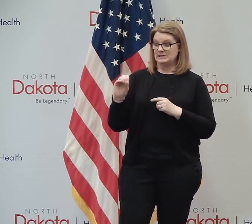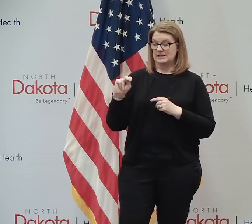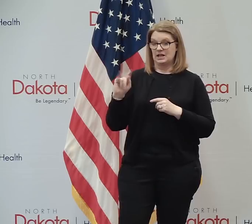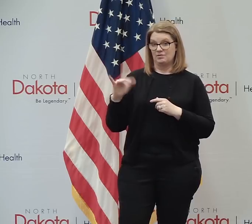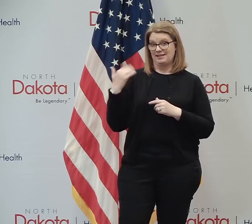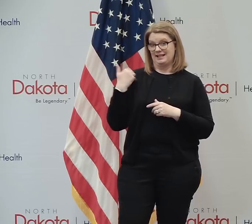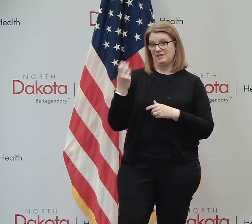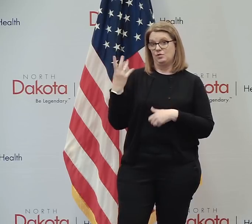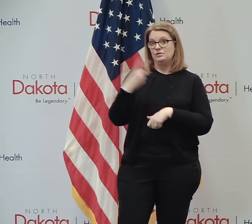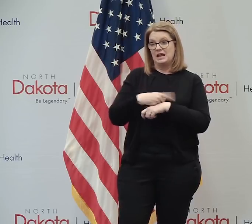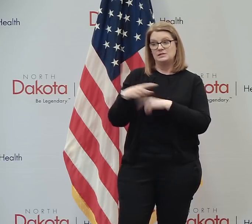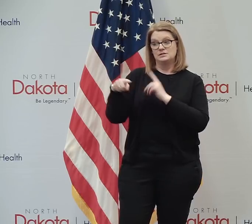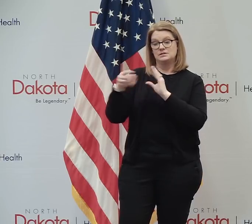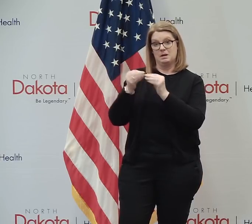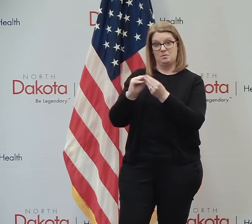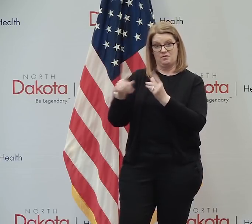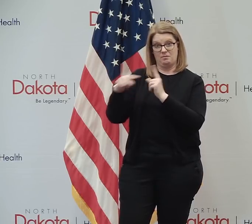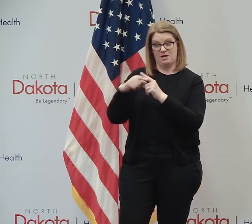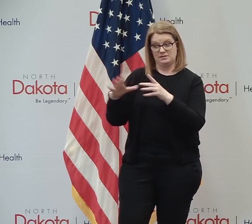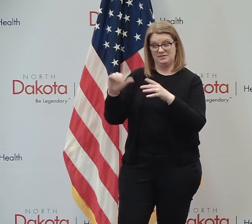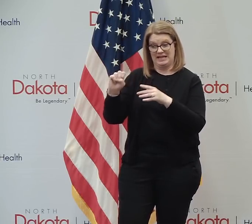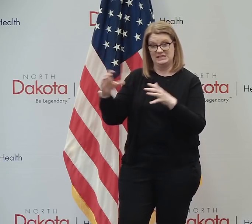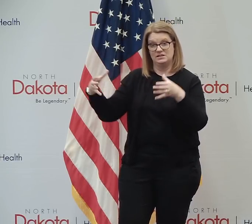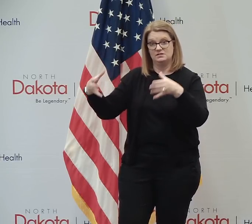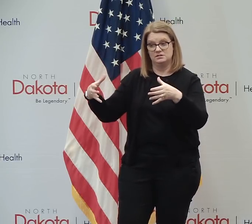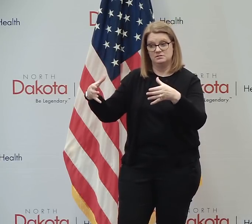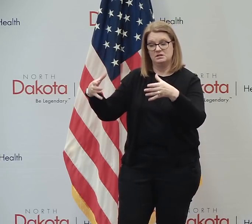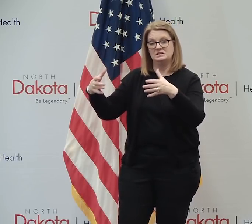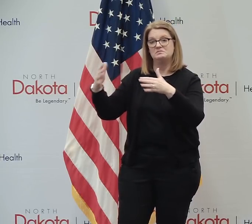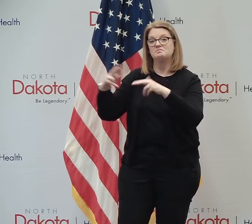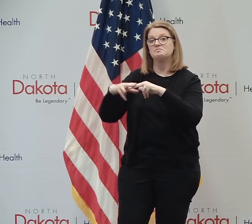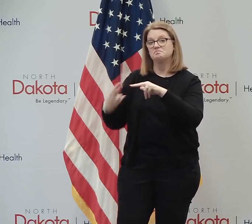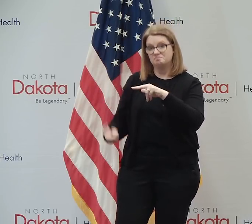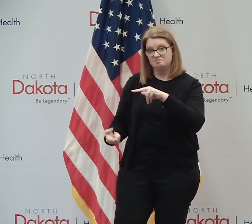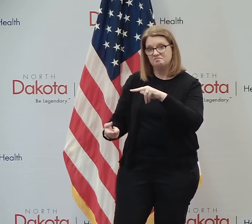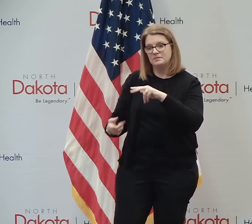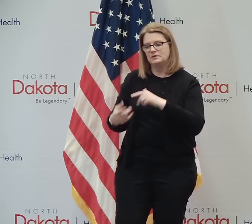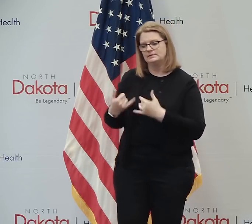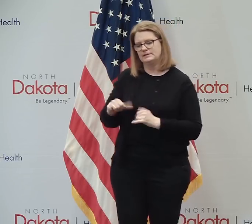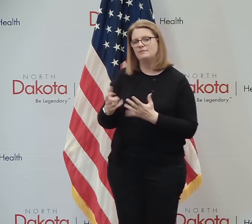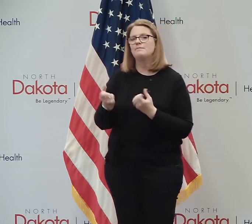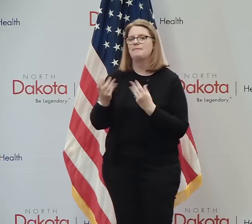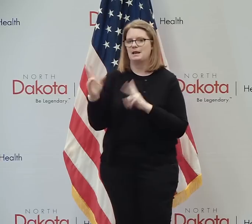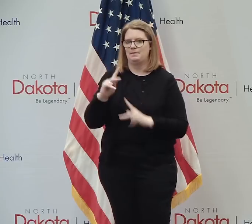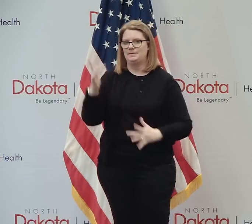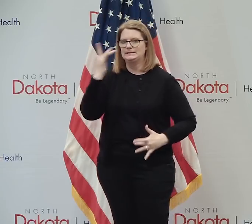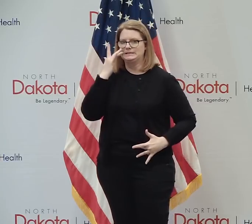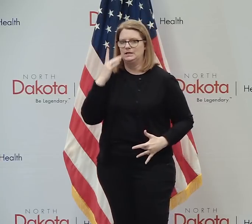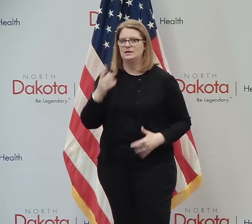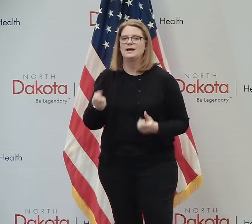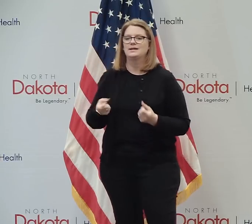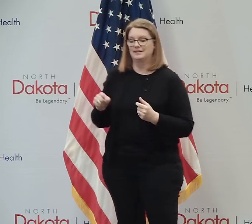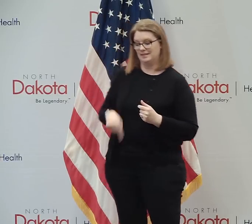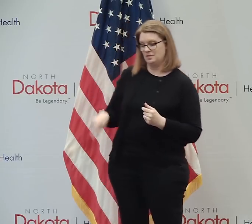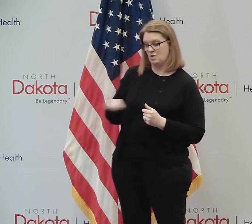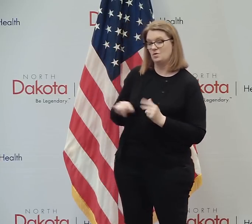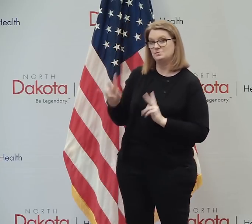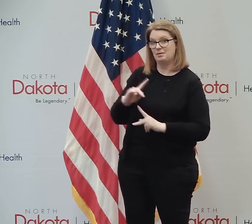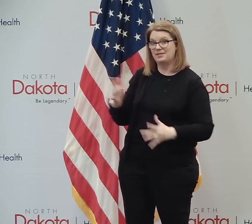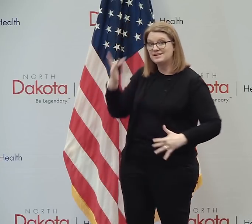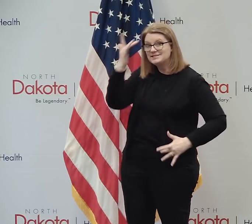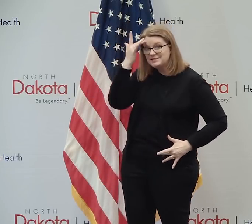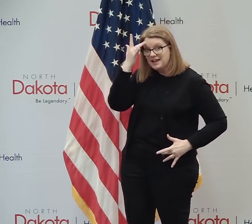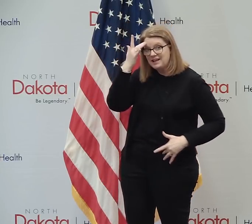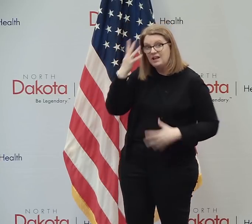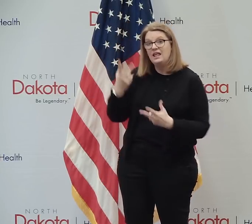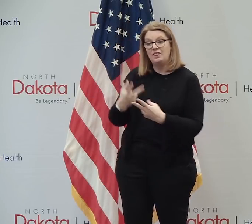last couple of days. That's good that they're going down. We still have a lot of actives there. We want to make sure that the actives there are remaining quarantined and